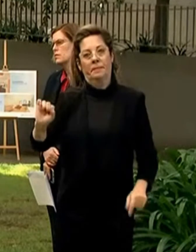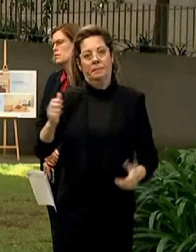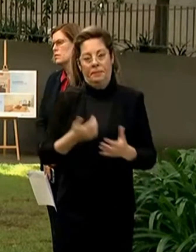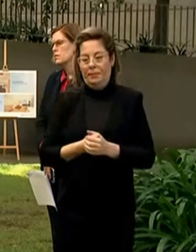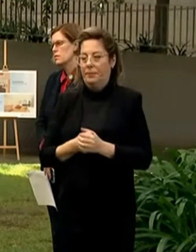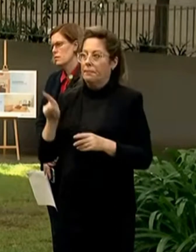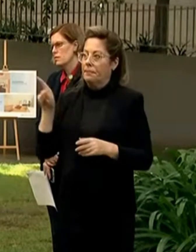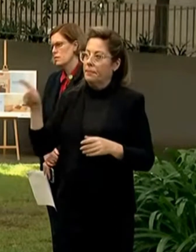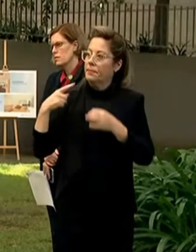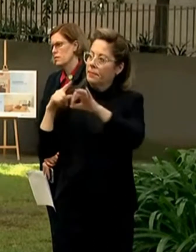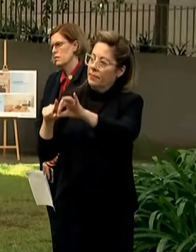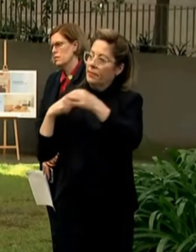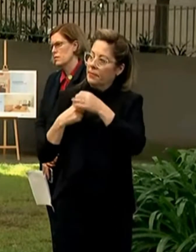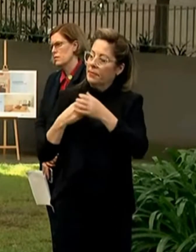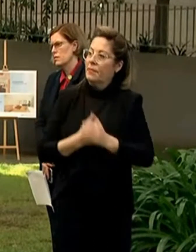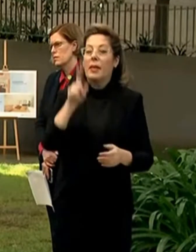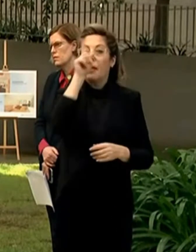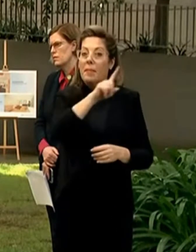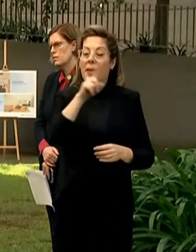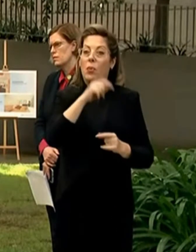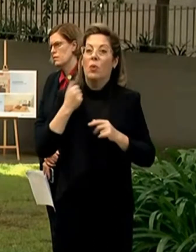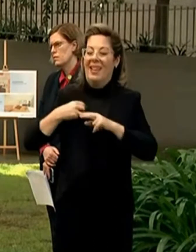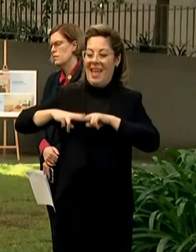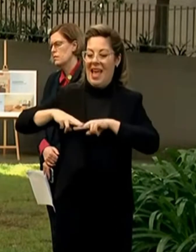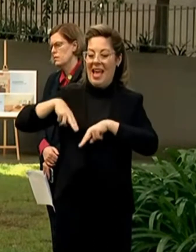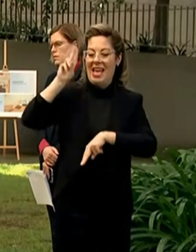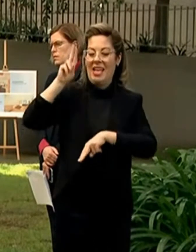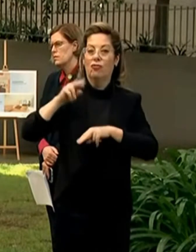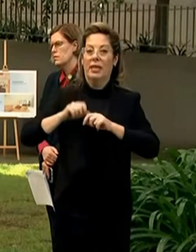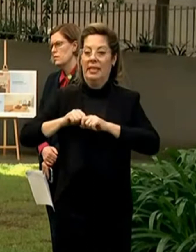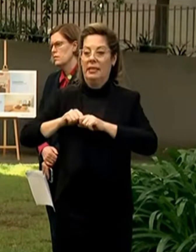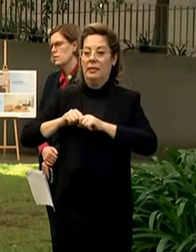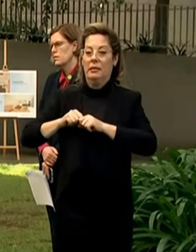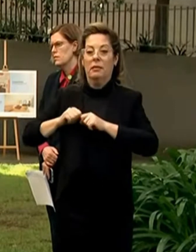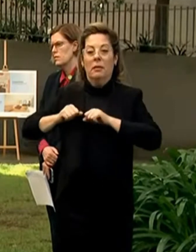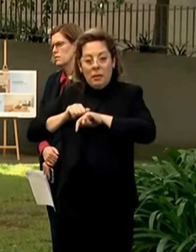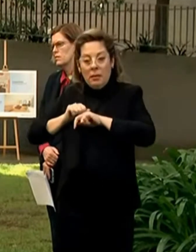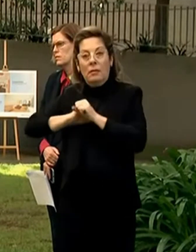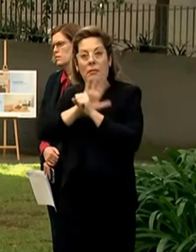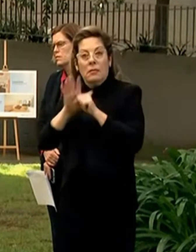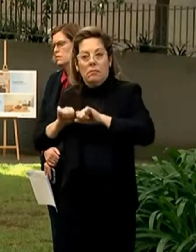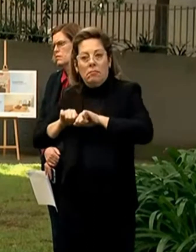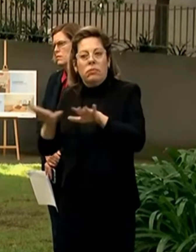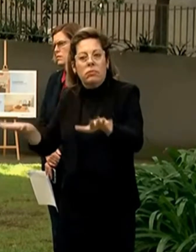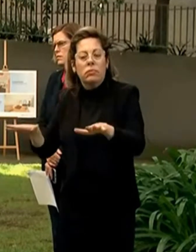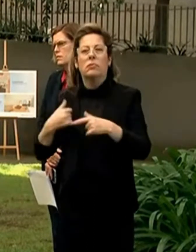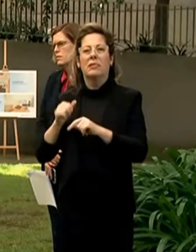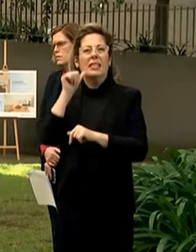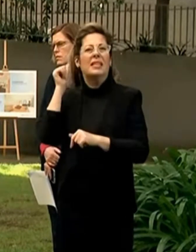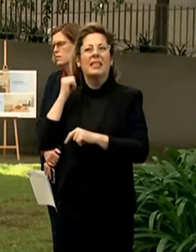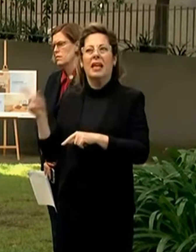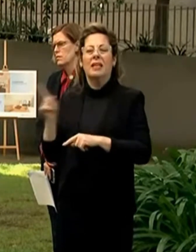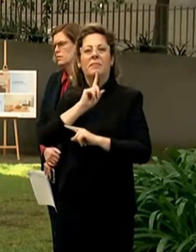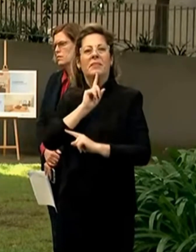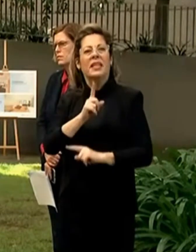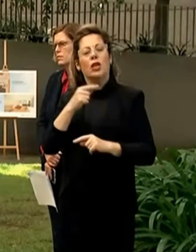hotspot areas or areas with increased transmission should reduce their mobility. What does that mean? It essentially means